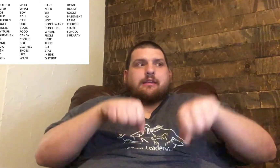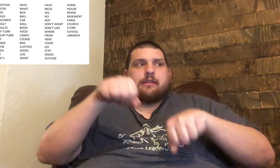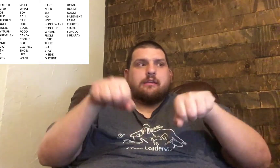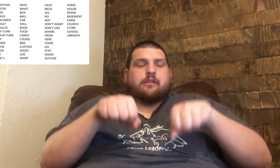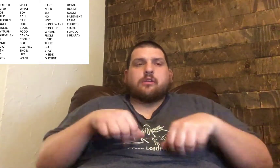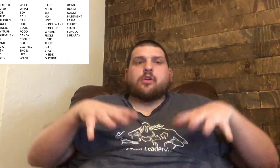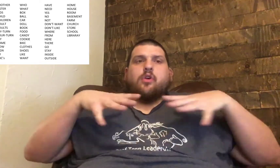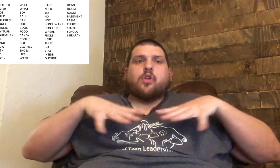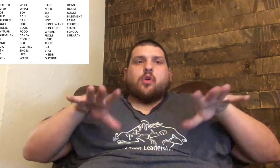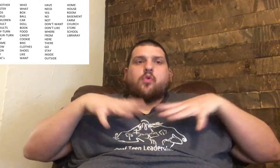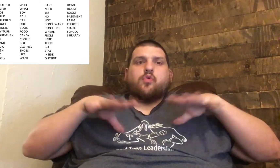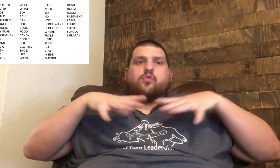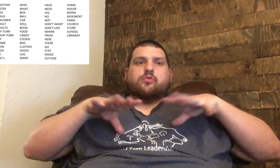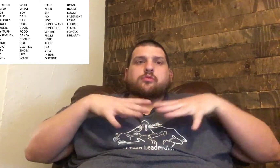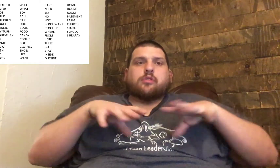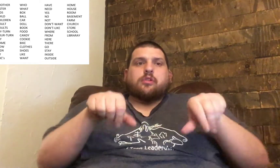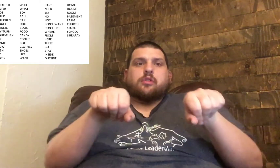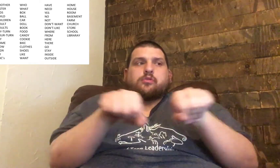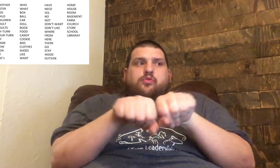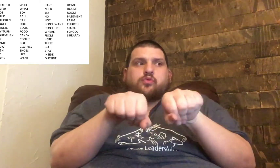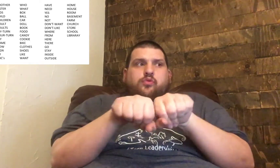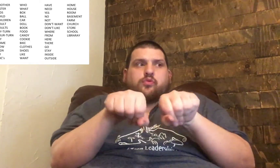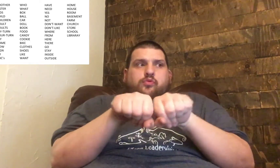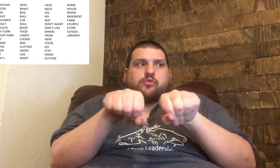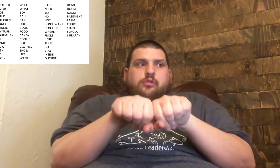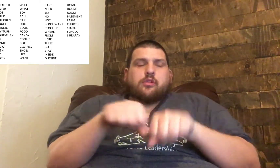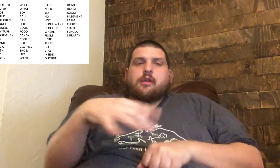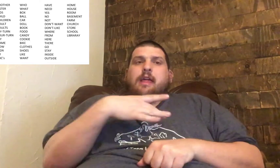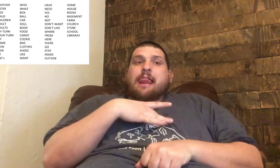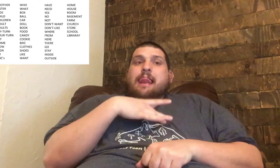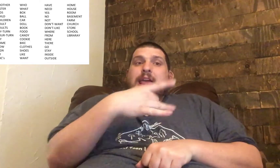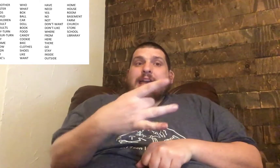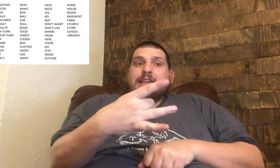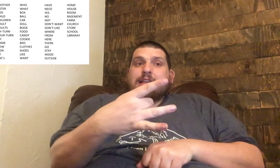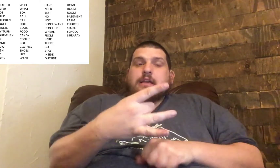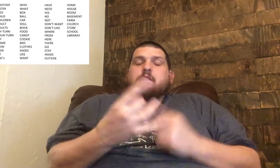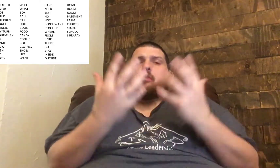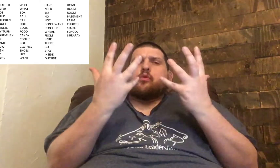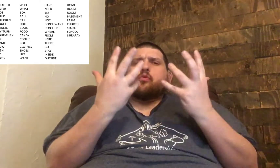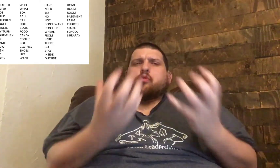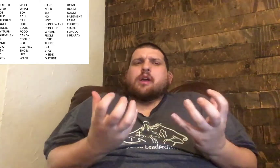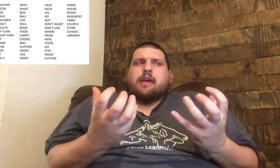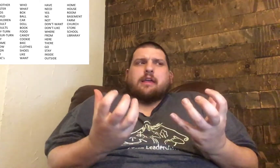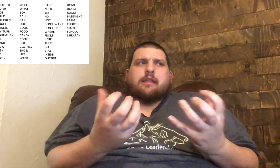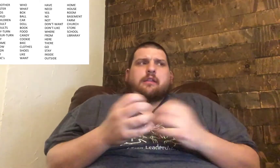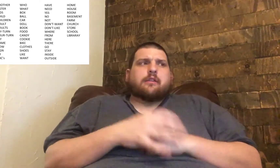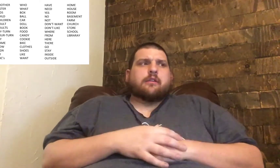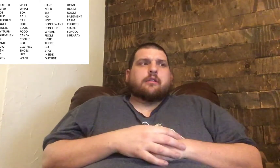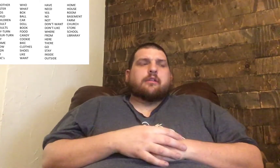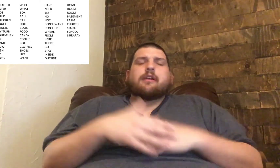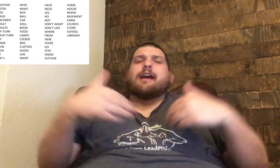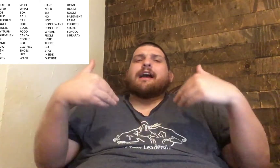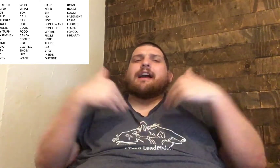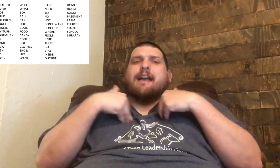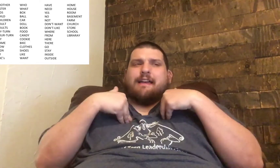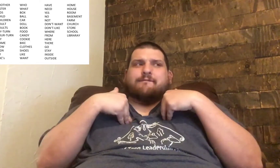bike, clothes, shoes, like, want,